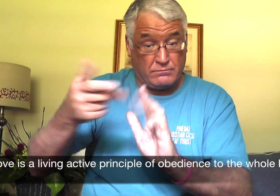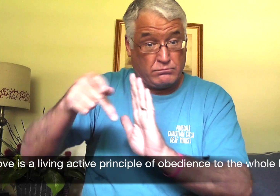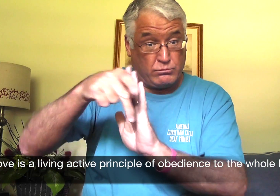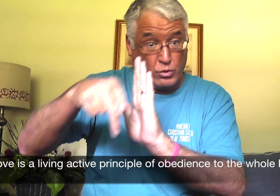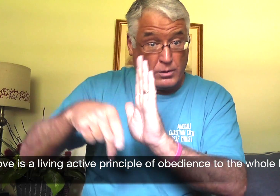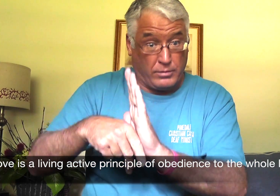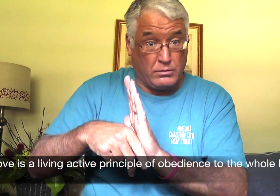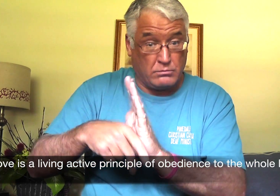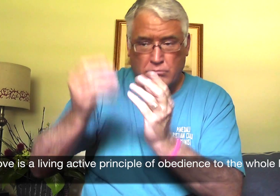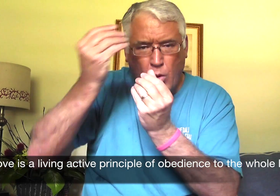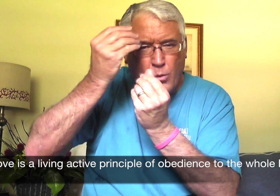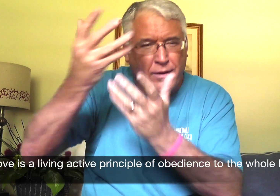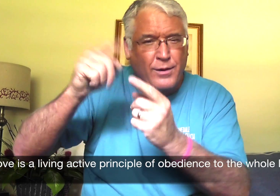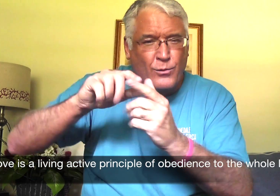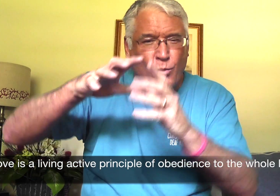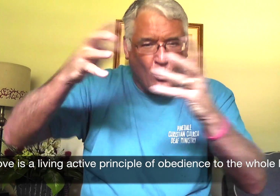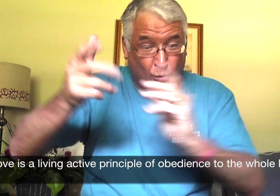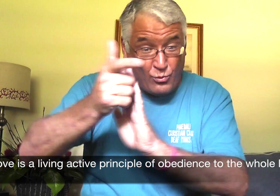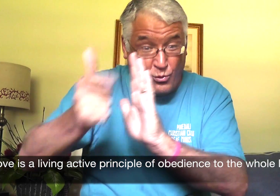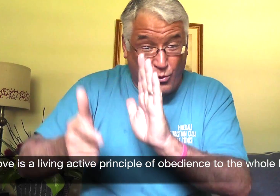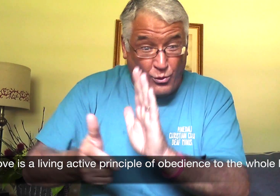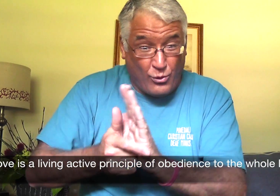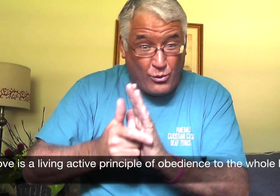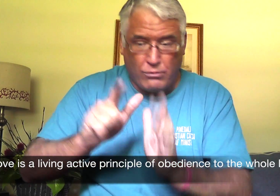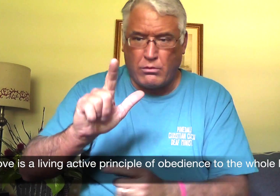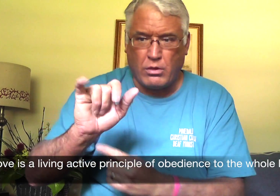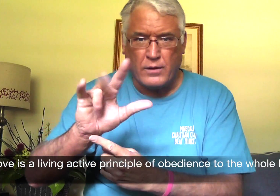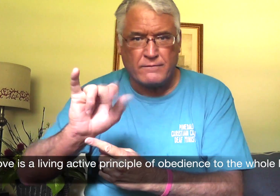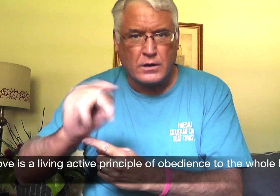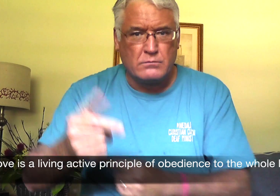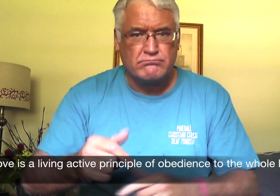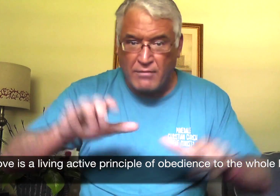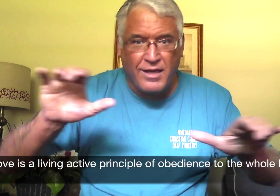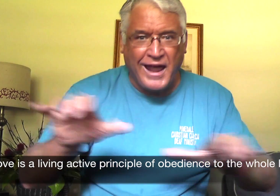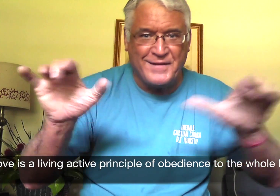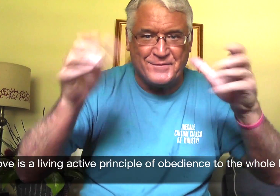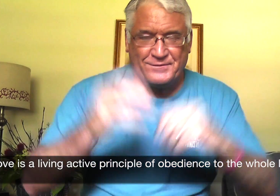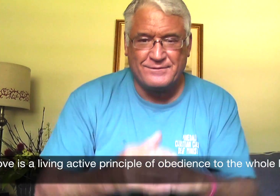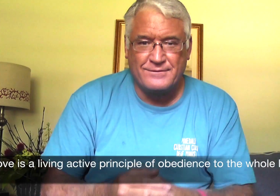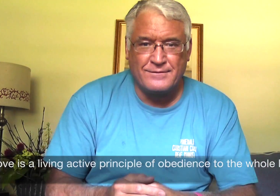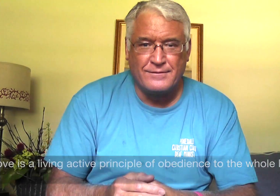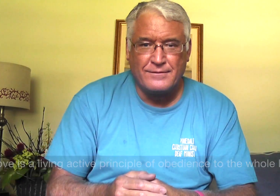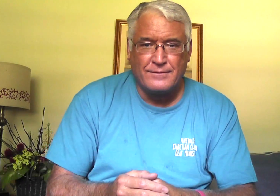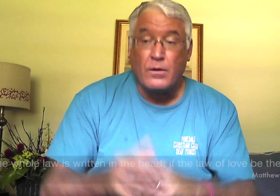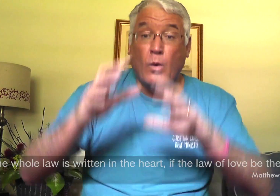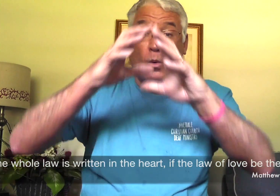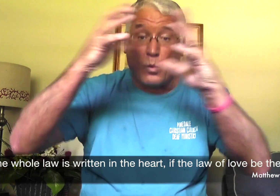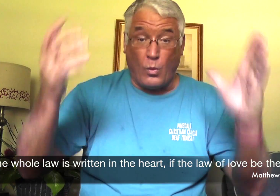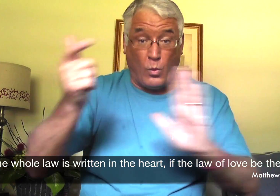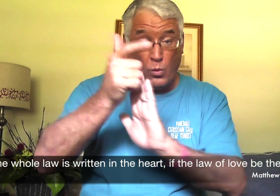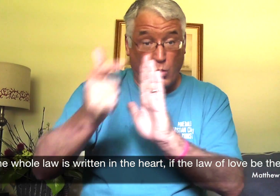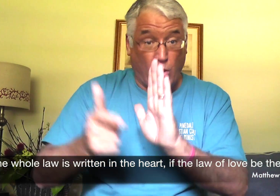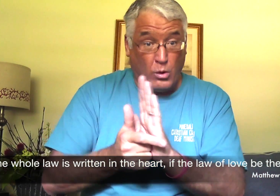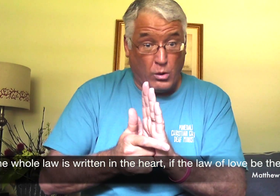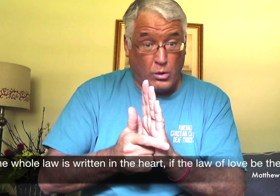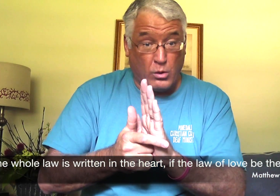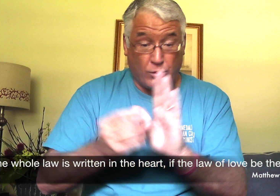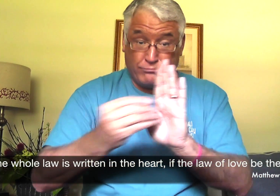Love is a living, active principle of obedience to the whole law. The